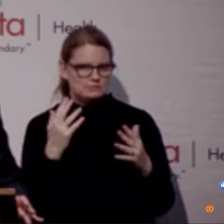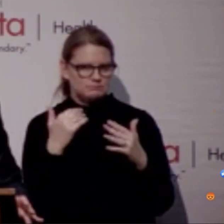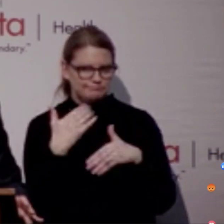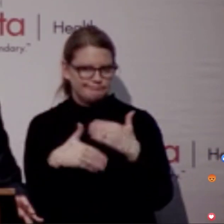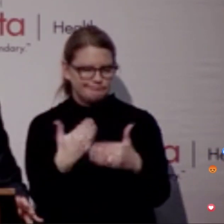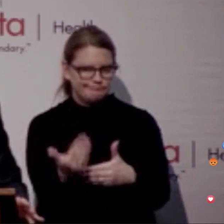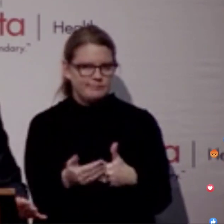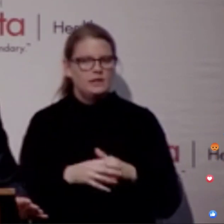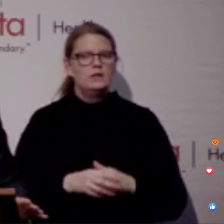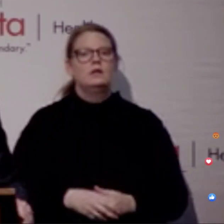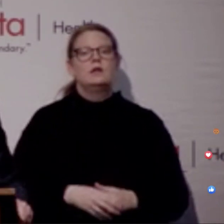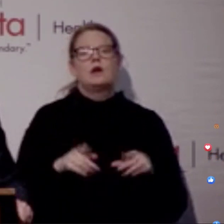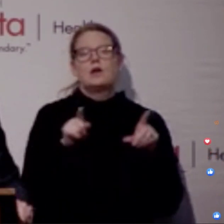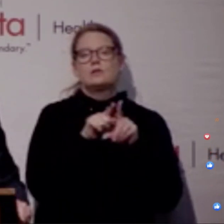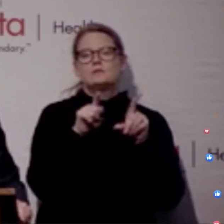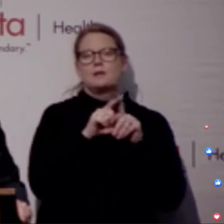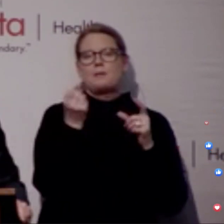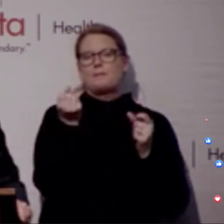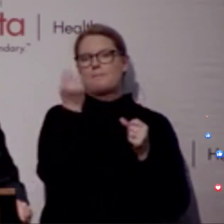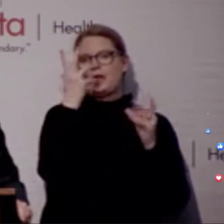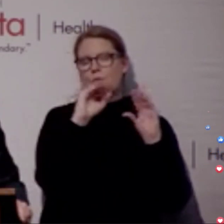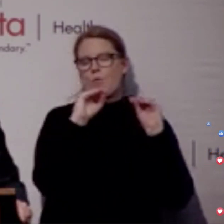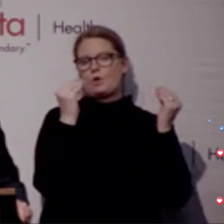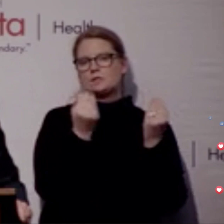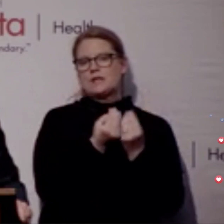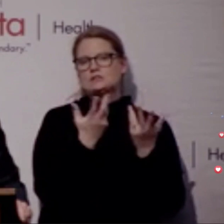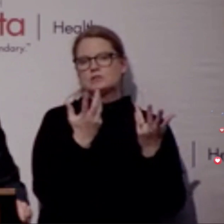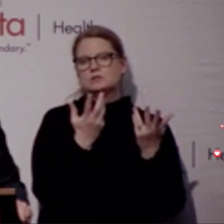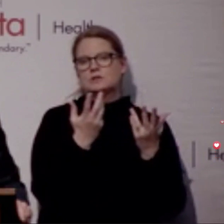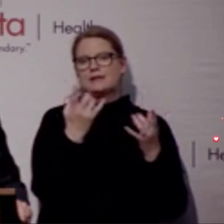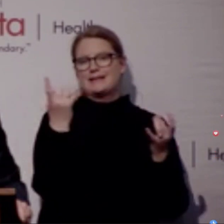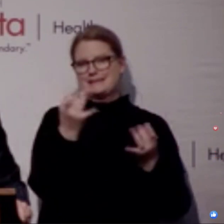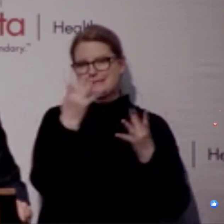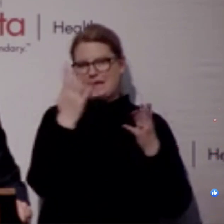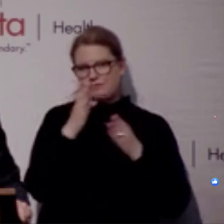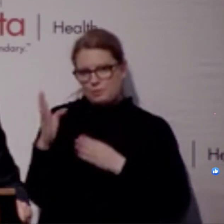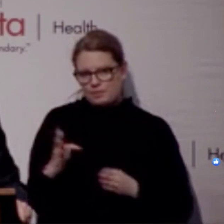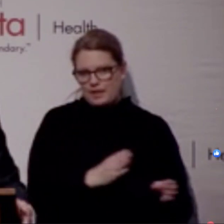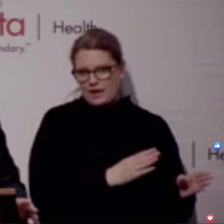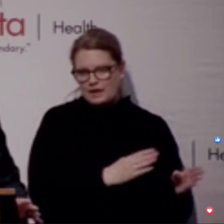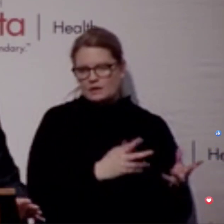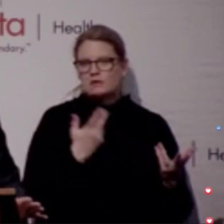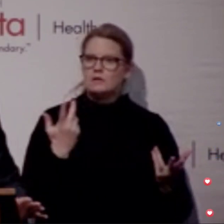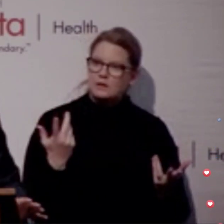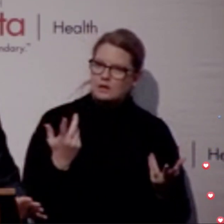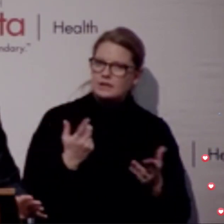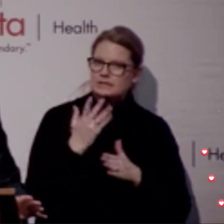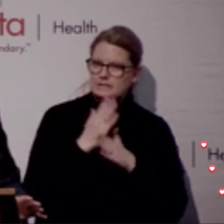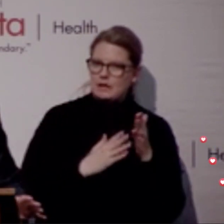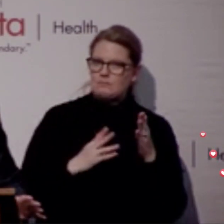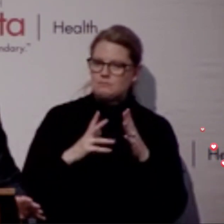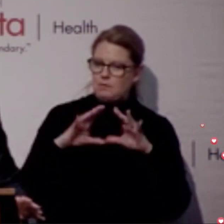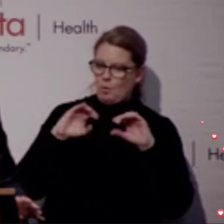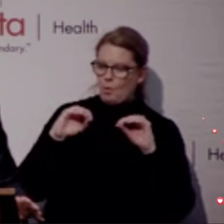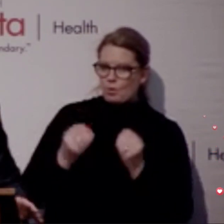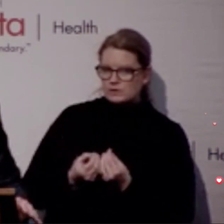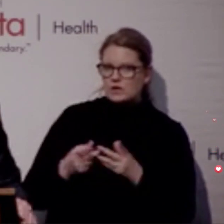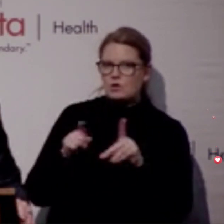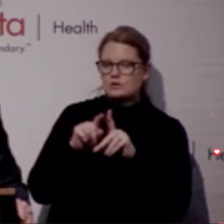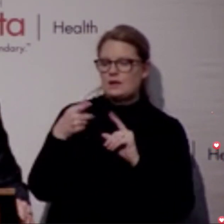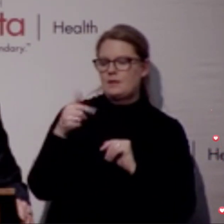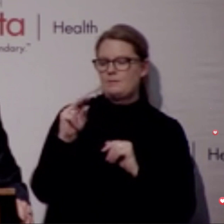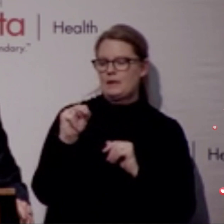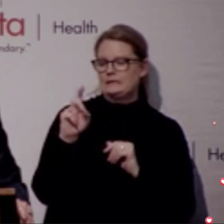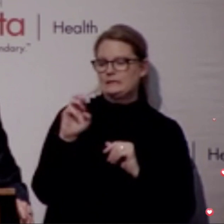is that well, many organizations have done disaster planning, and some organizations have even done pandemic